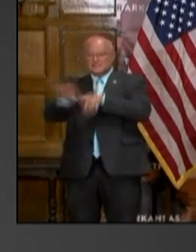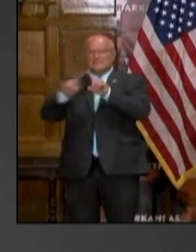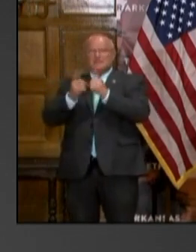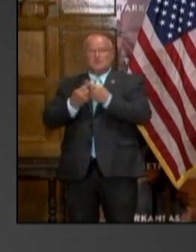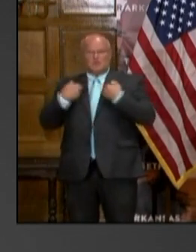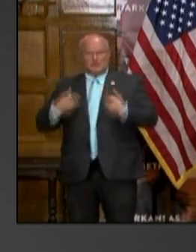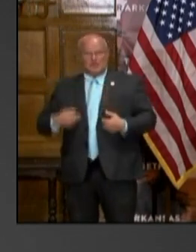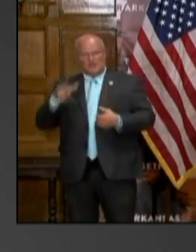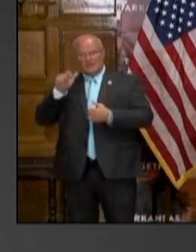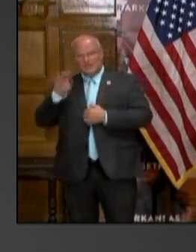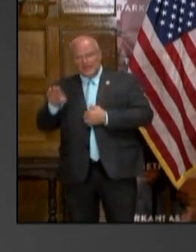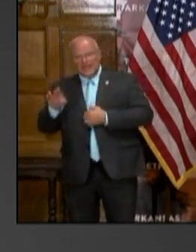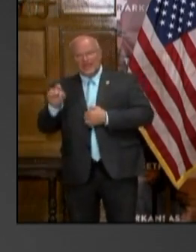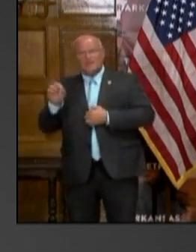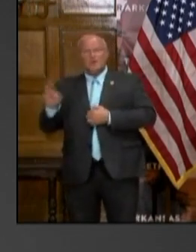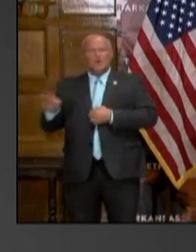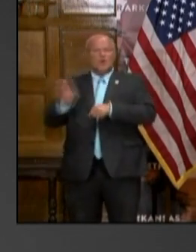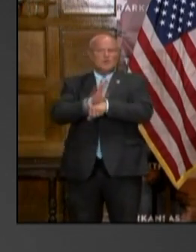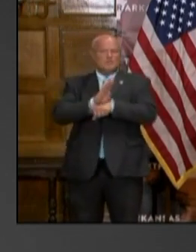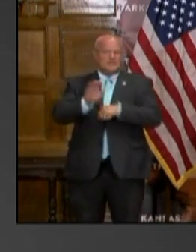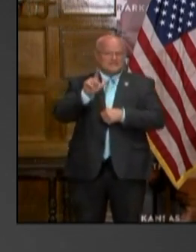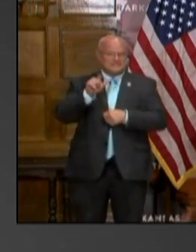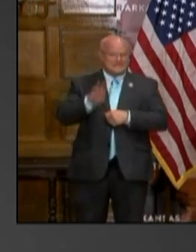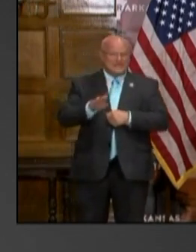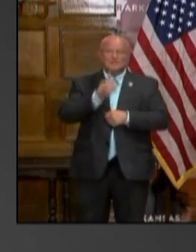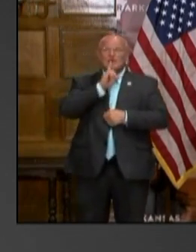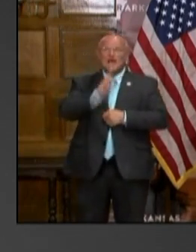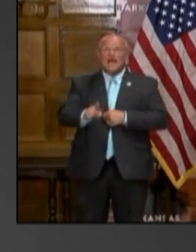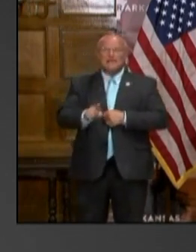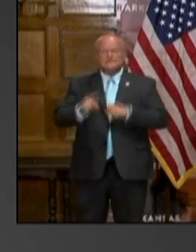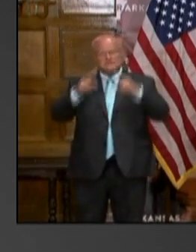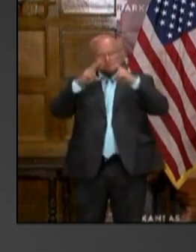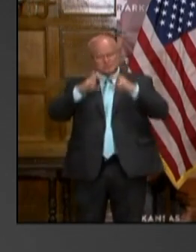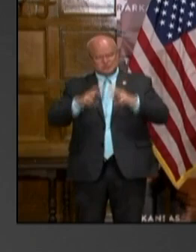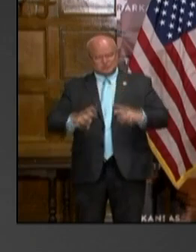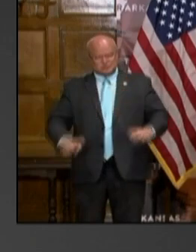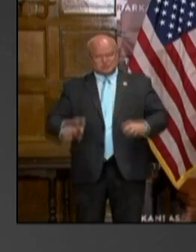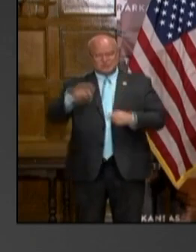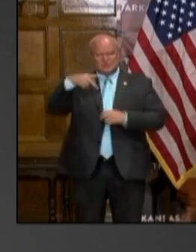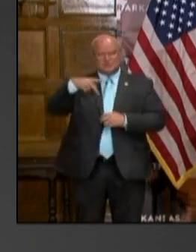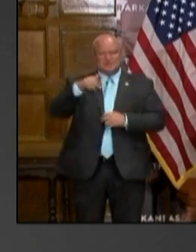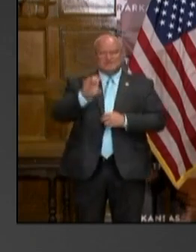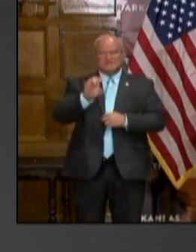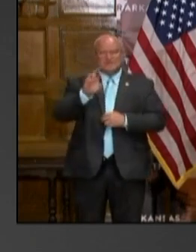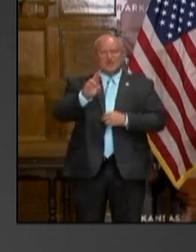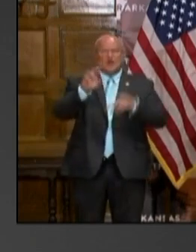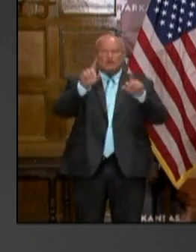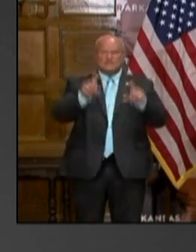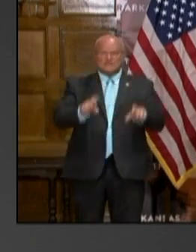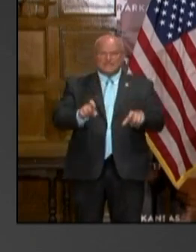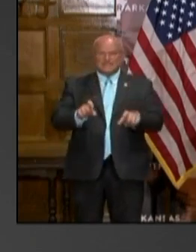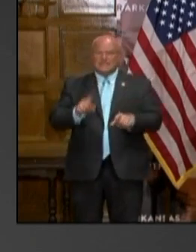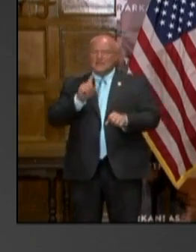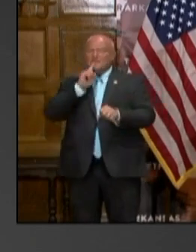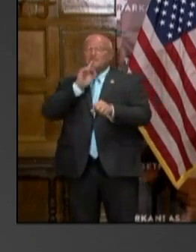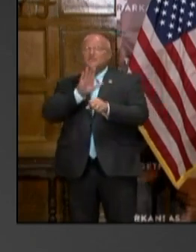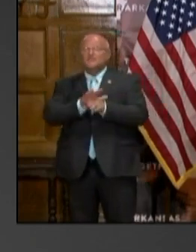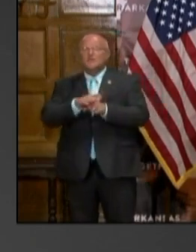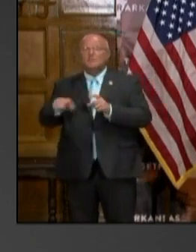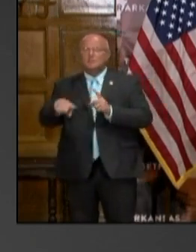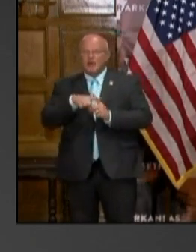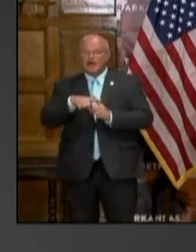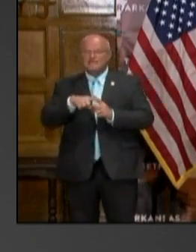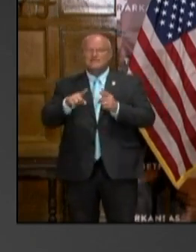Department of Health lab or to a commercial lab to actually have a PCR test done, and if it's confirmed